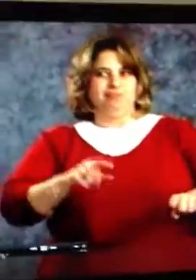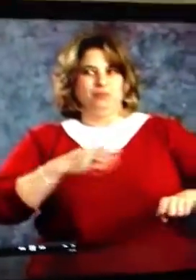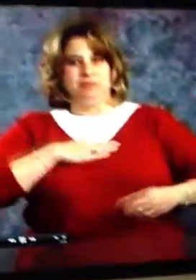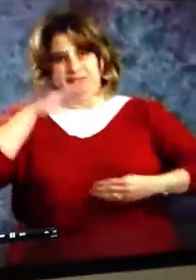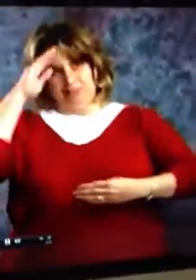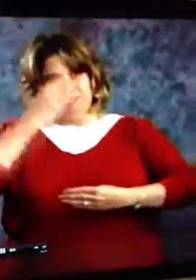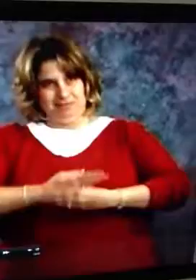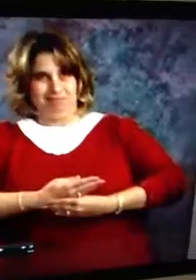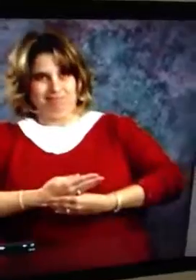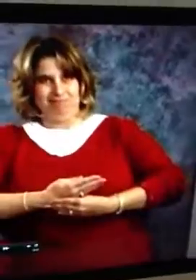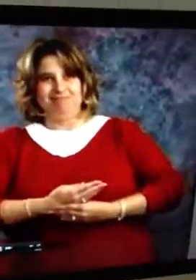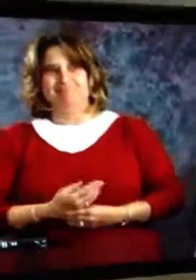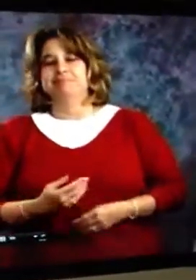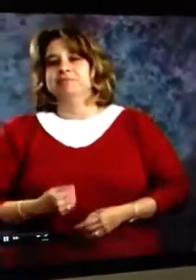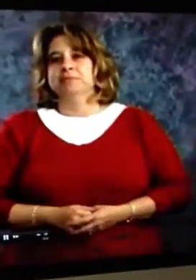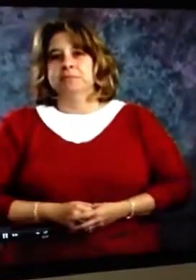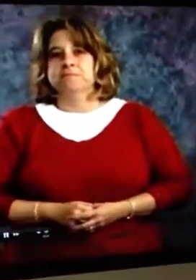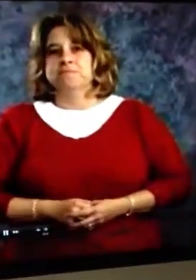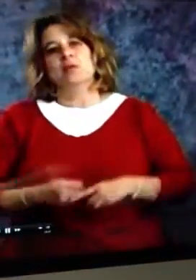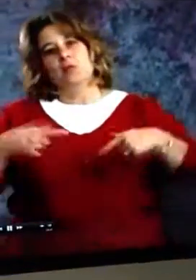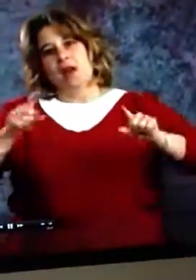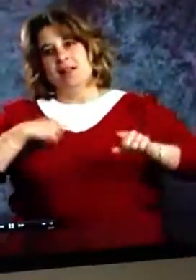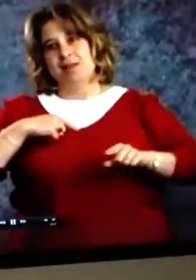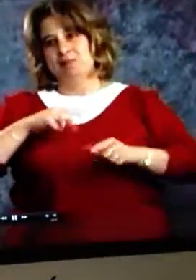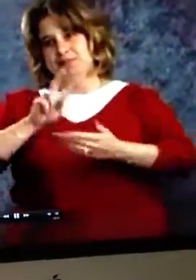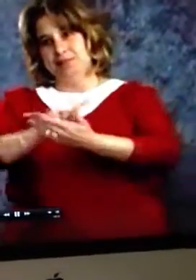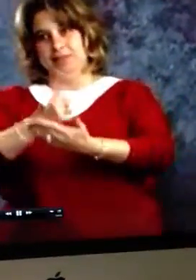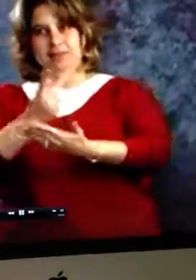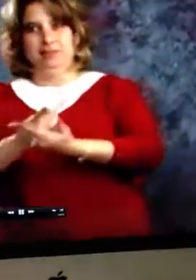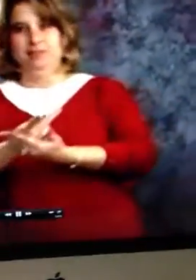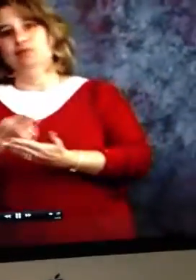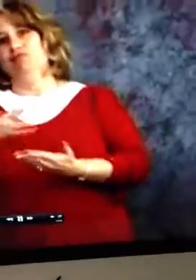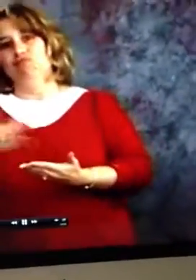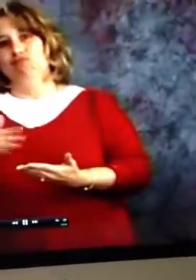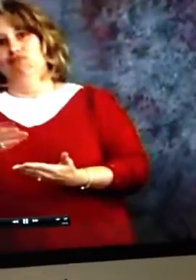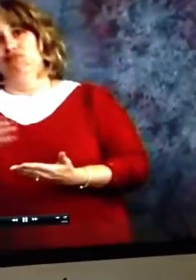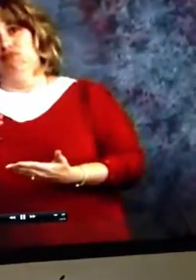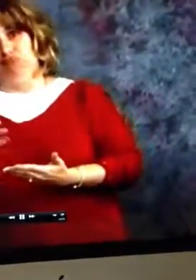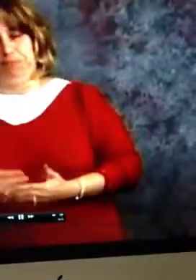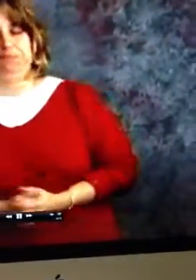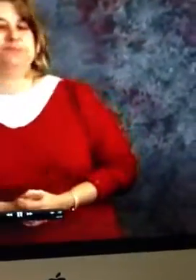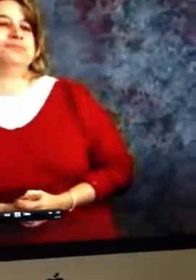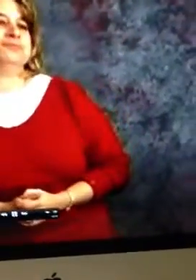This is a story about an occurrence that happened involving my son, and it happened while I was in the kitchen cooking.